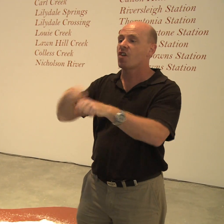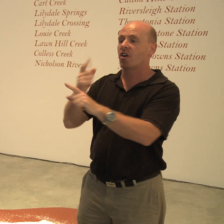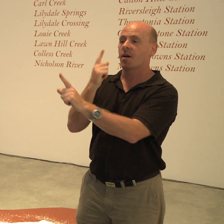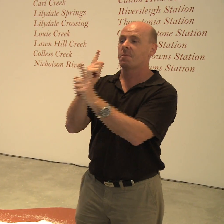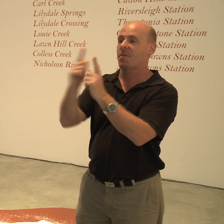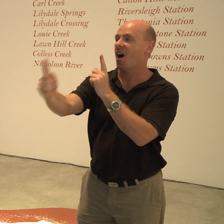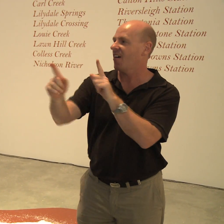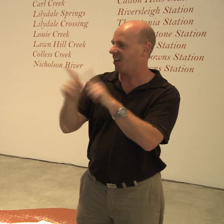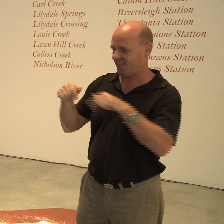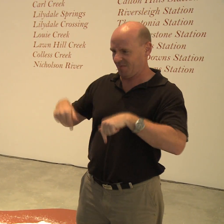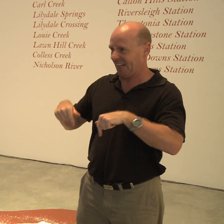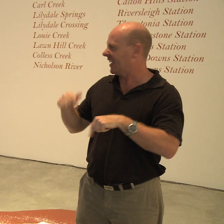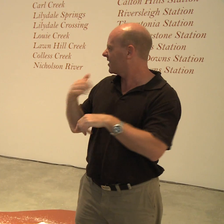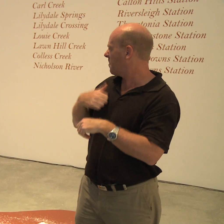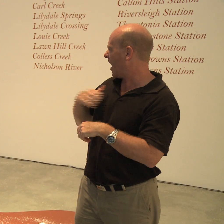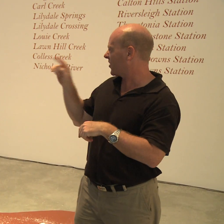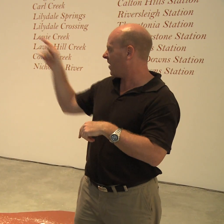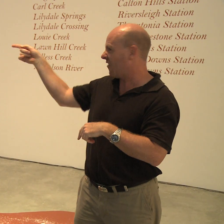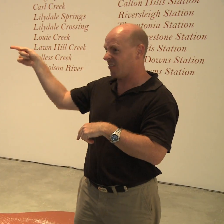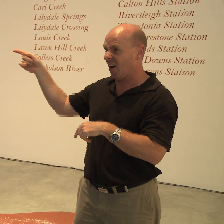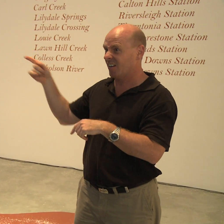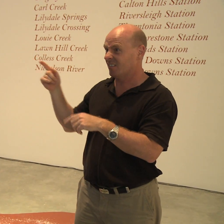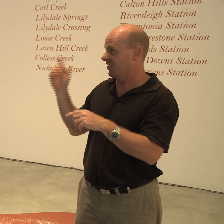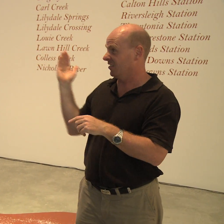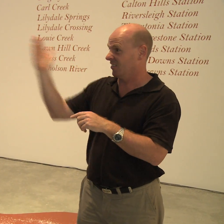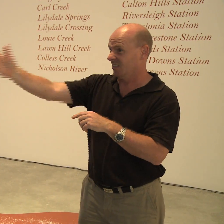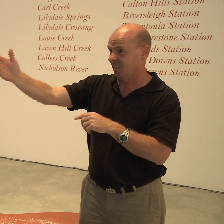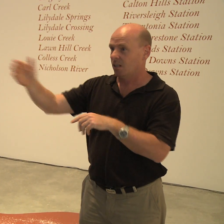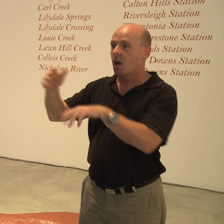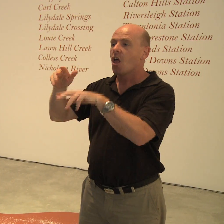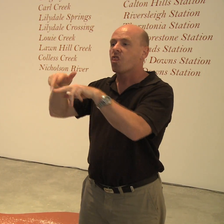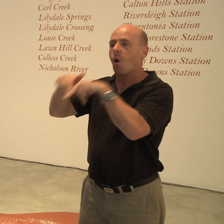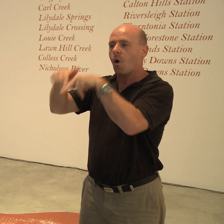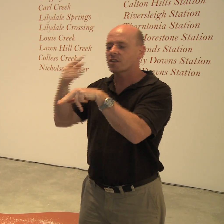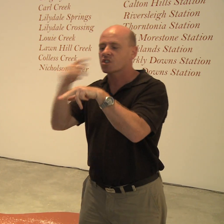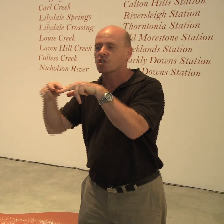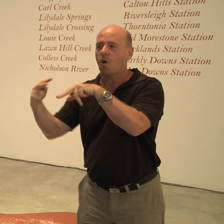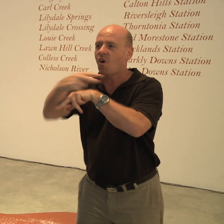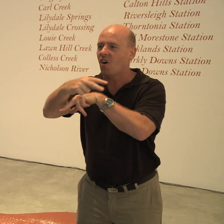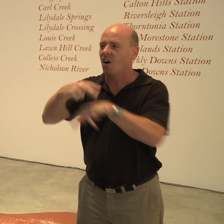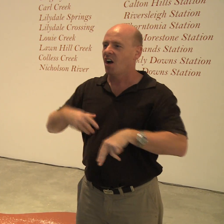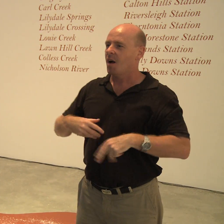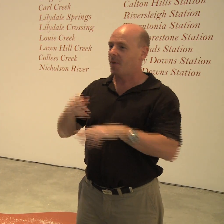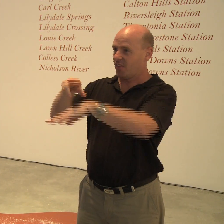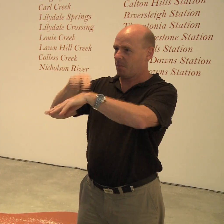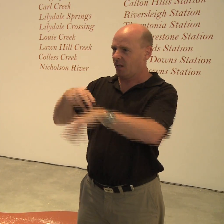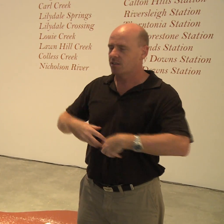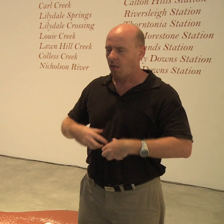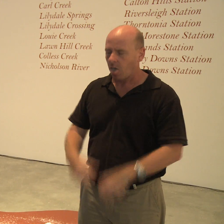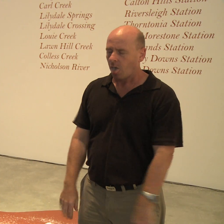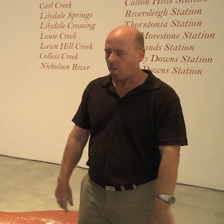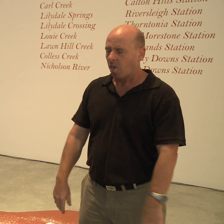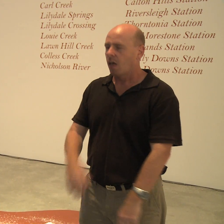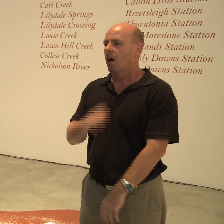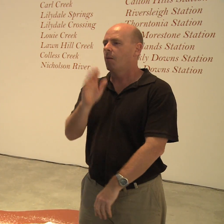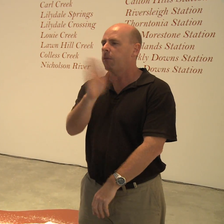like from here to the bathroom over there, I suppose. And the horses spotted them, but the troopers were too tired. They were just like this, gestures